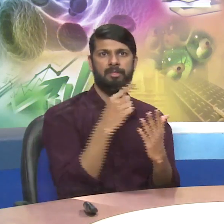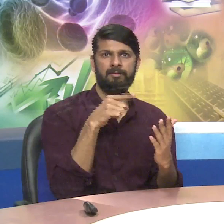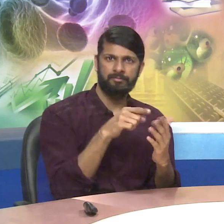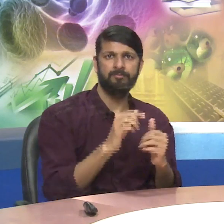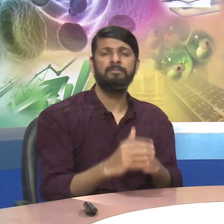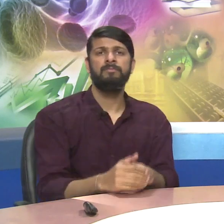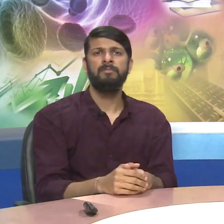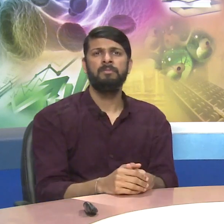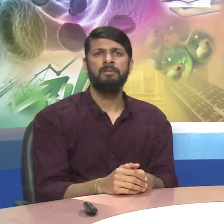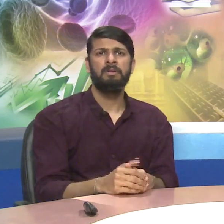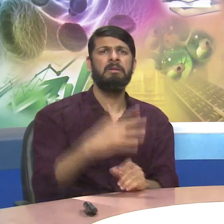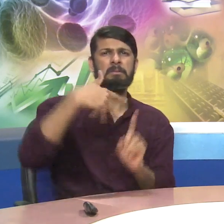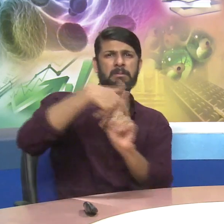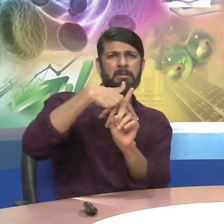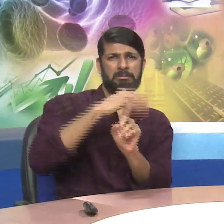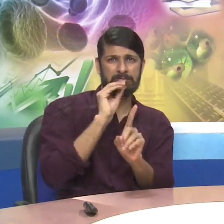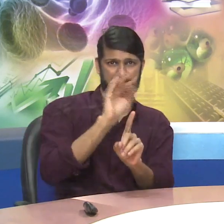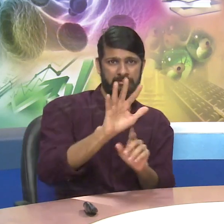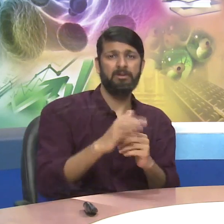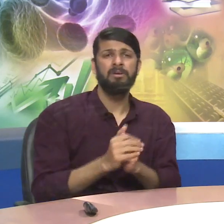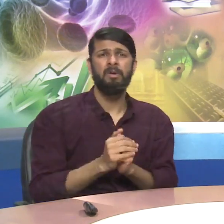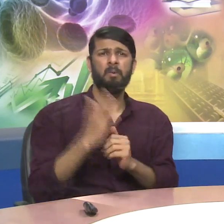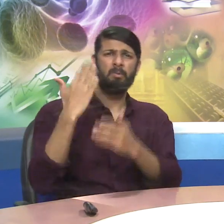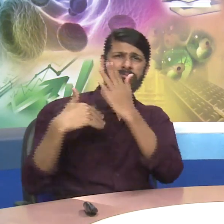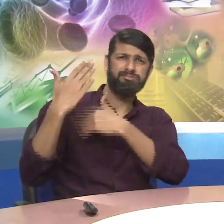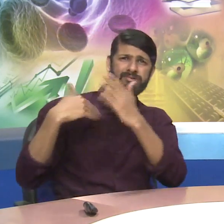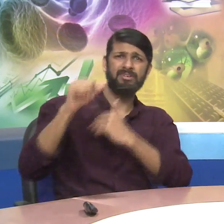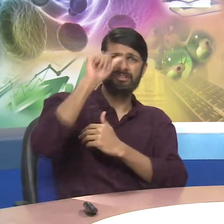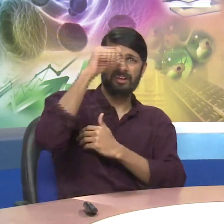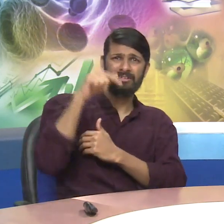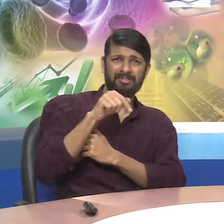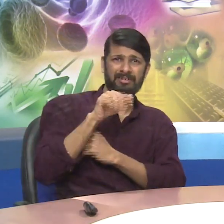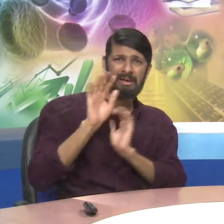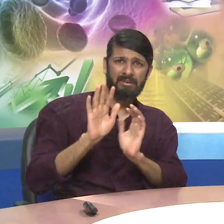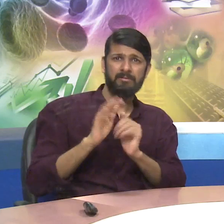unity, and integrity. In the background of India's